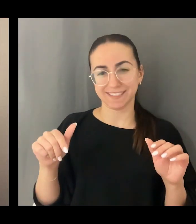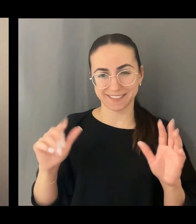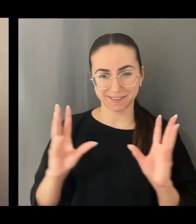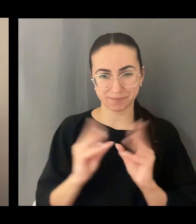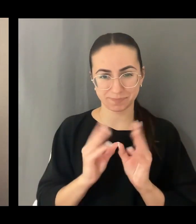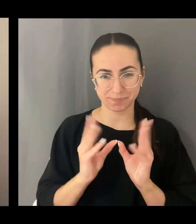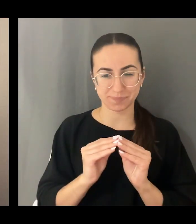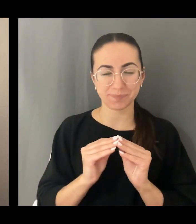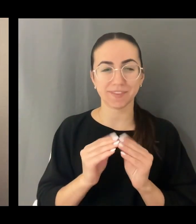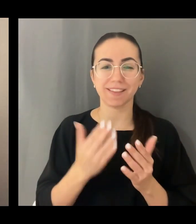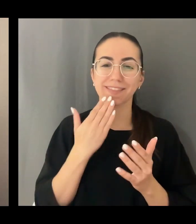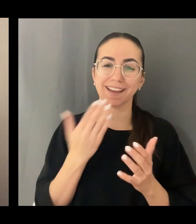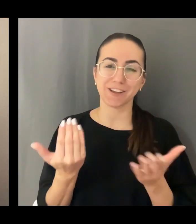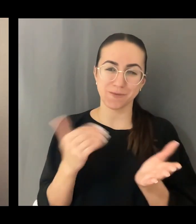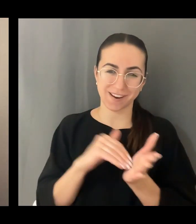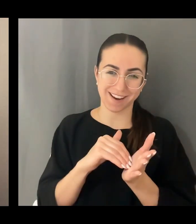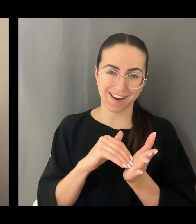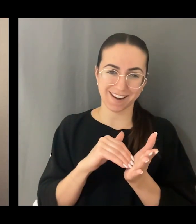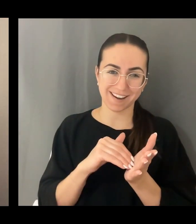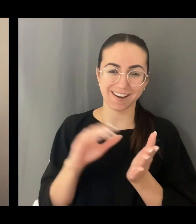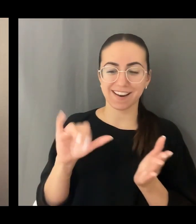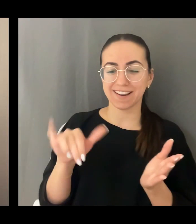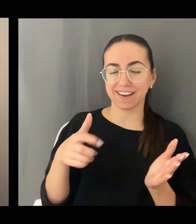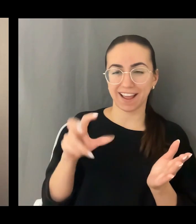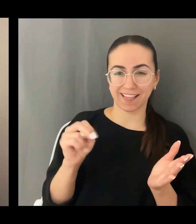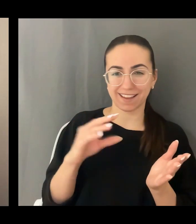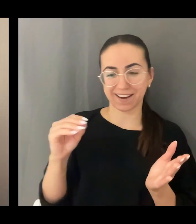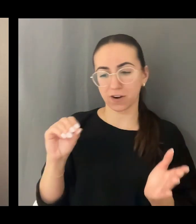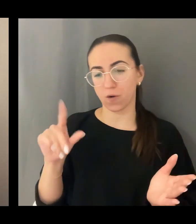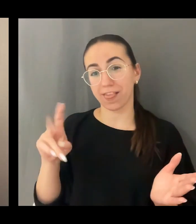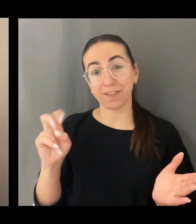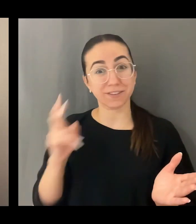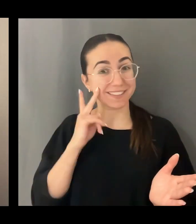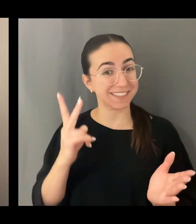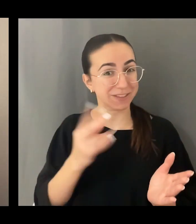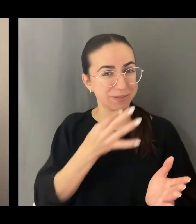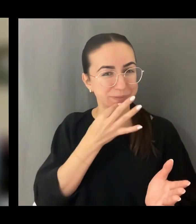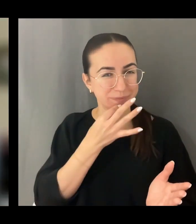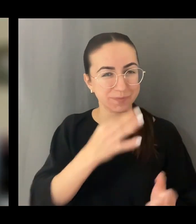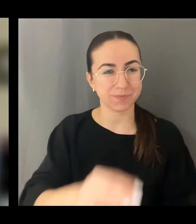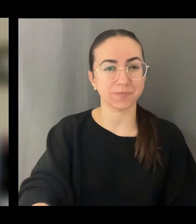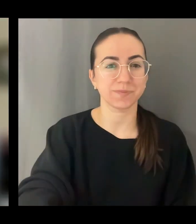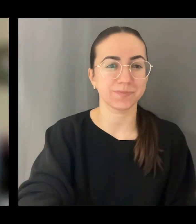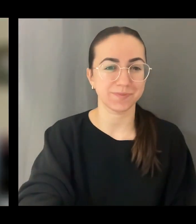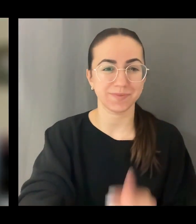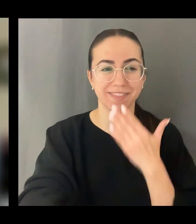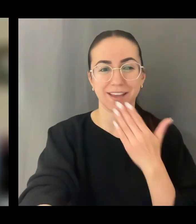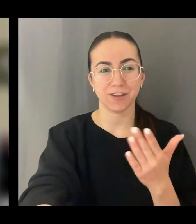Thank you again, Caitlin and Olivia, and we'll see you guys soon. Thank you.